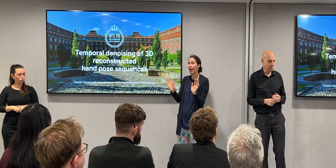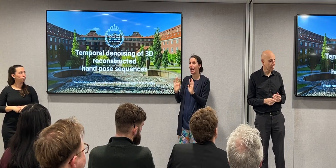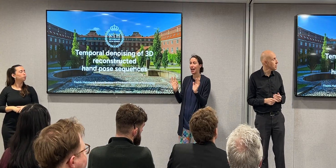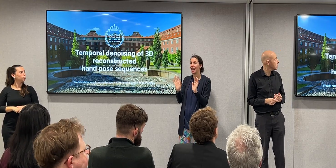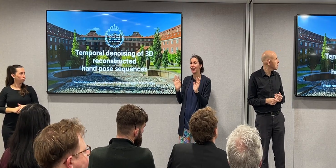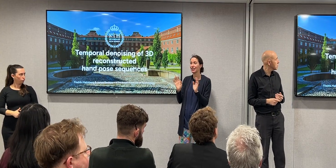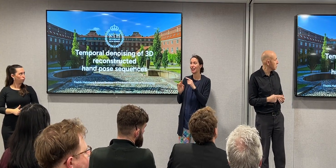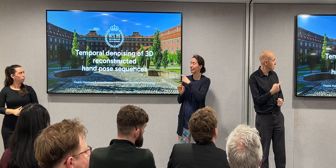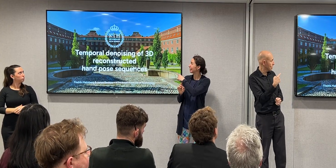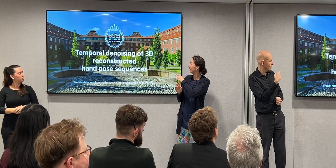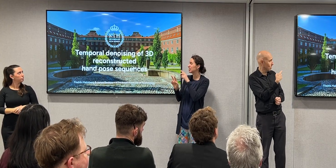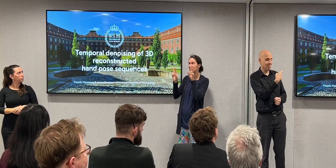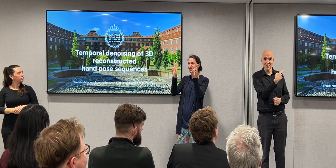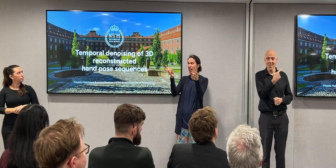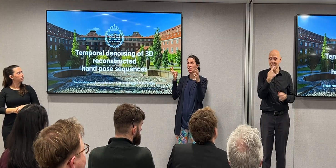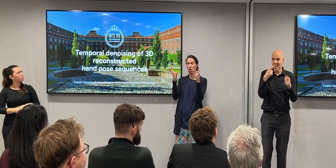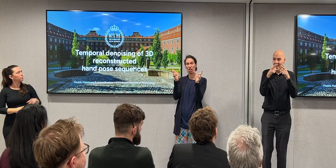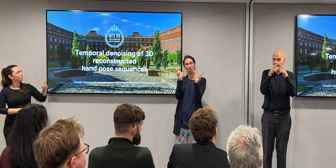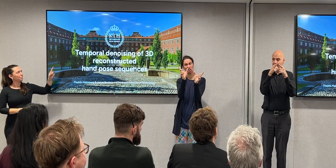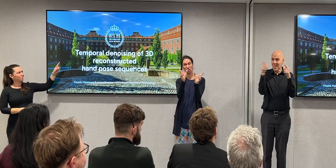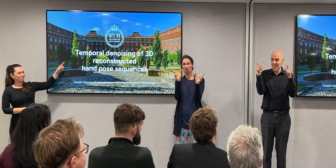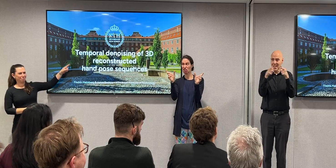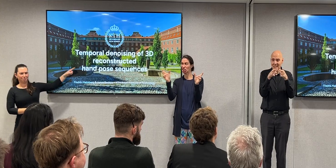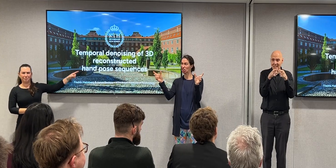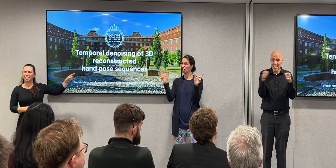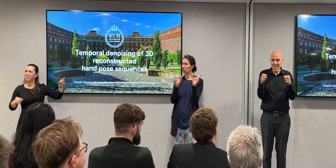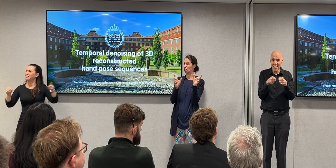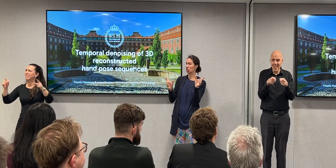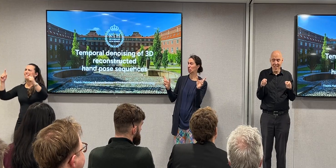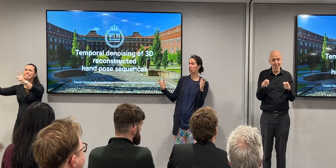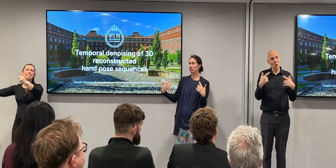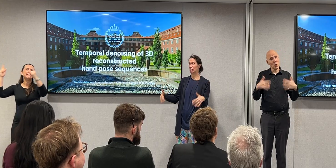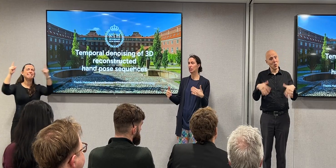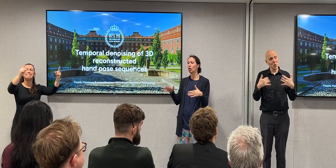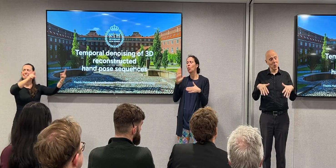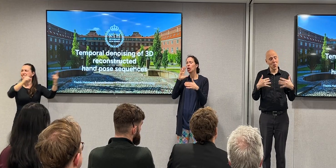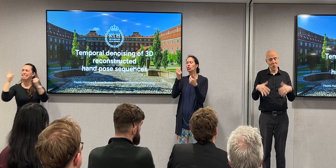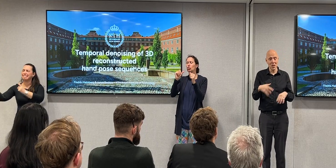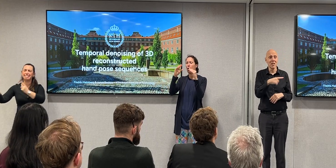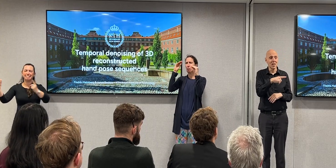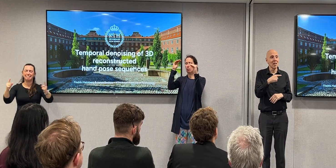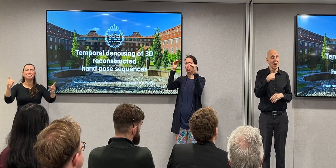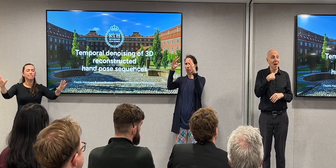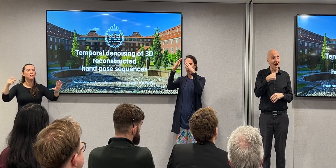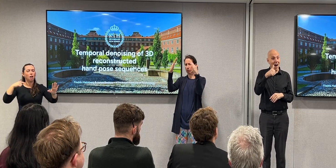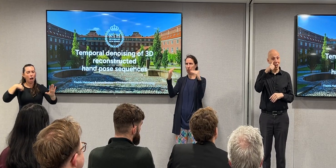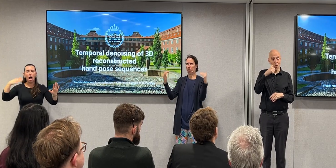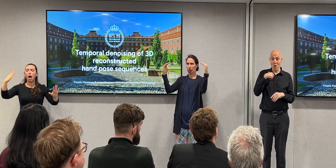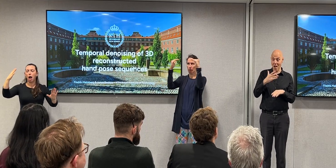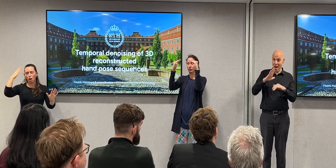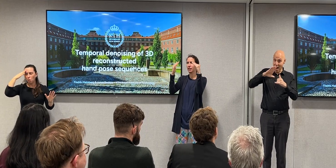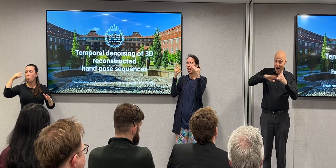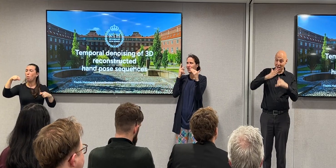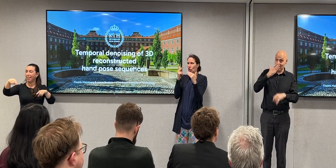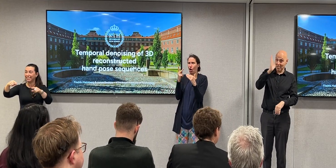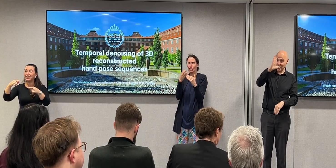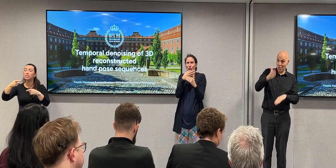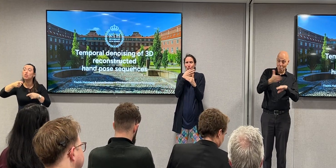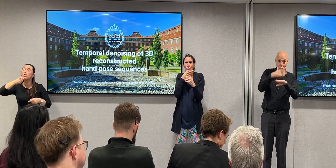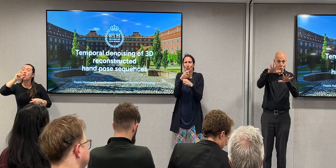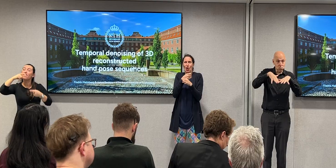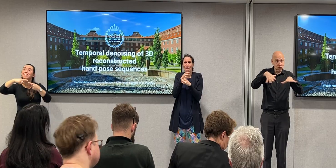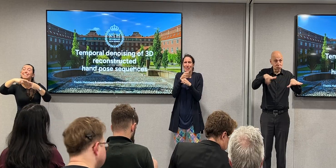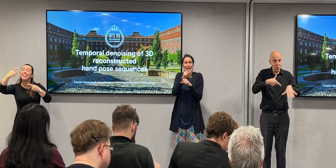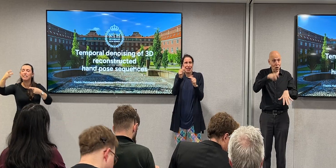this title is quite a handful. I'm going to try to keep it high level. When I saw that I was the last one presenting before the coffee break, I was a bit